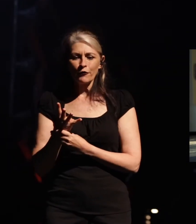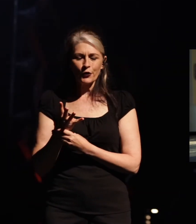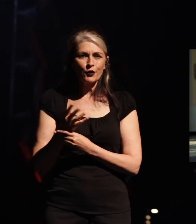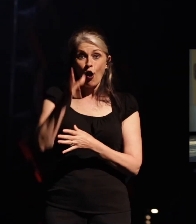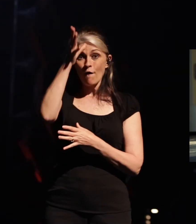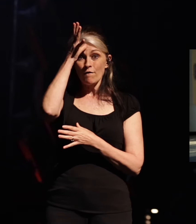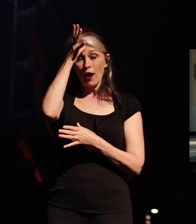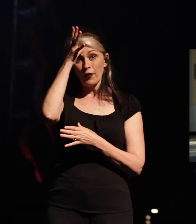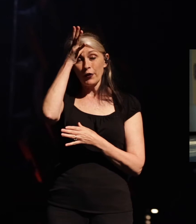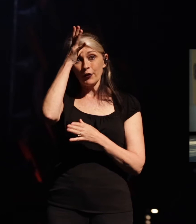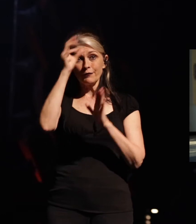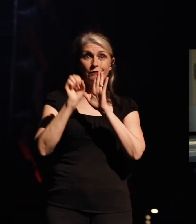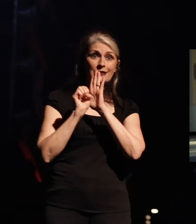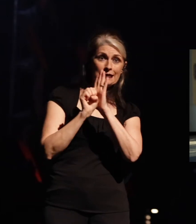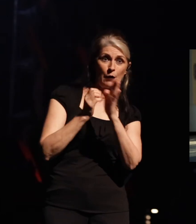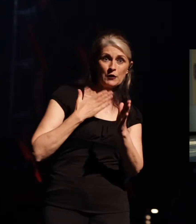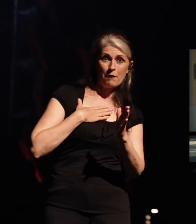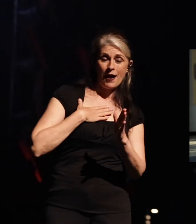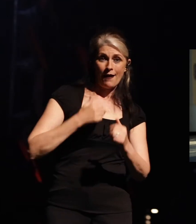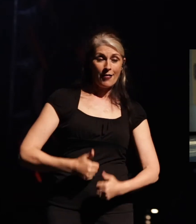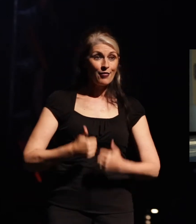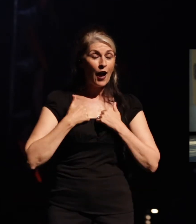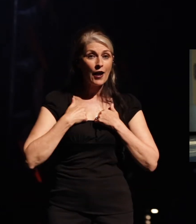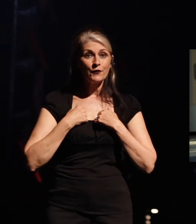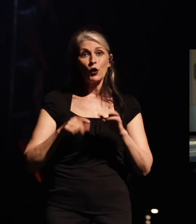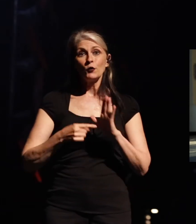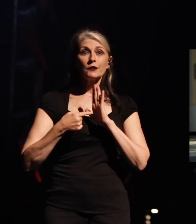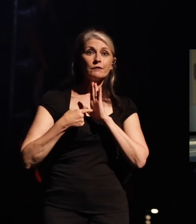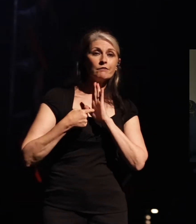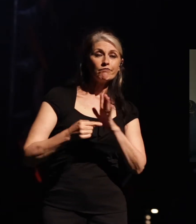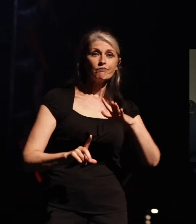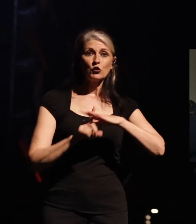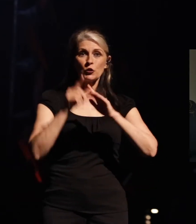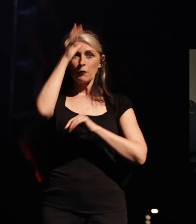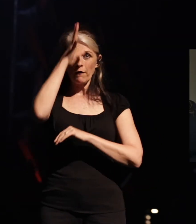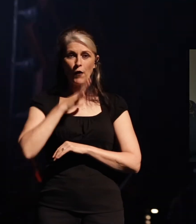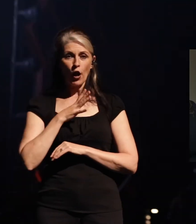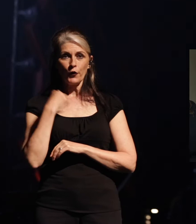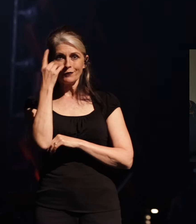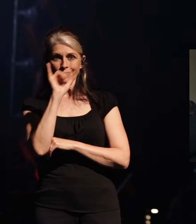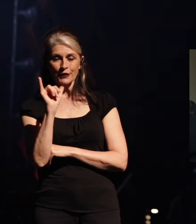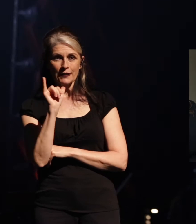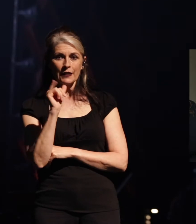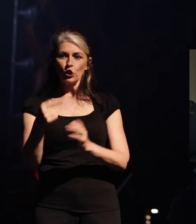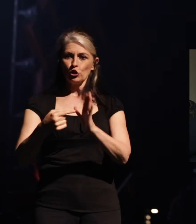figures in my life. And those father figures have just shown me what it is to be, again, a God-fearing